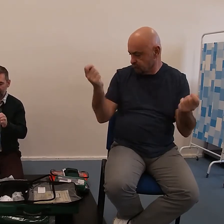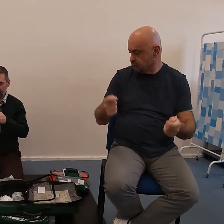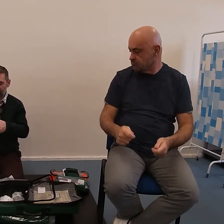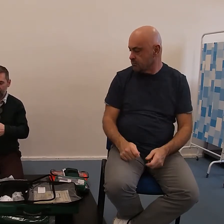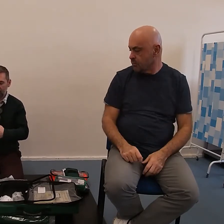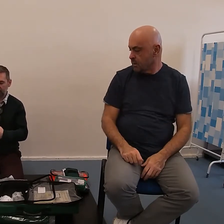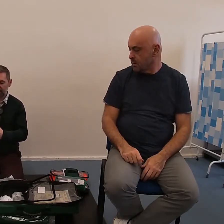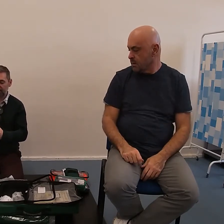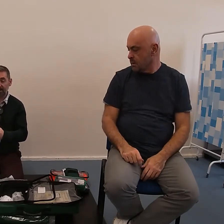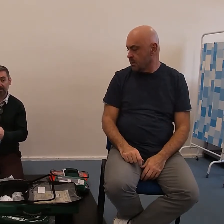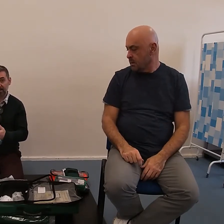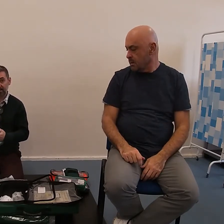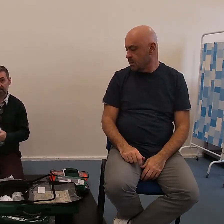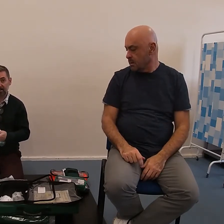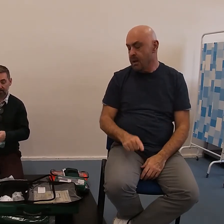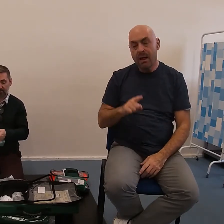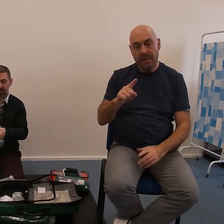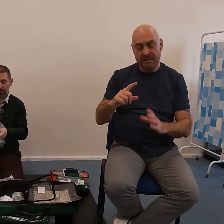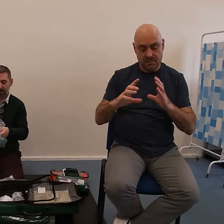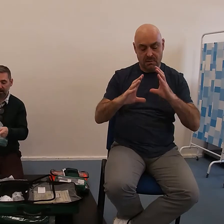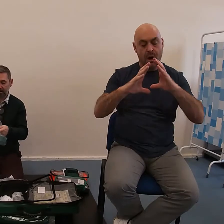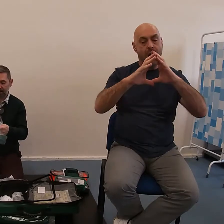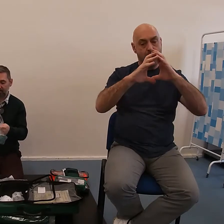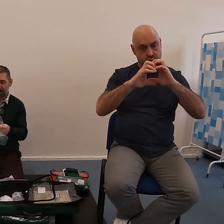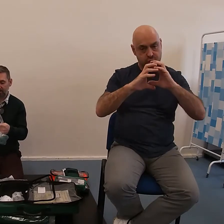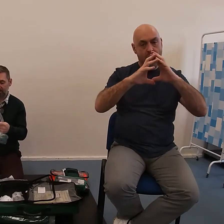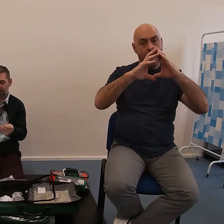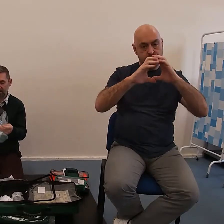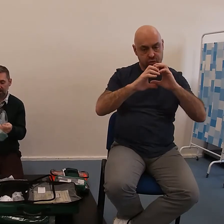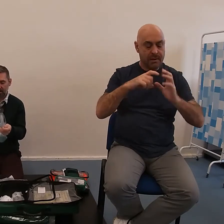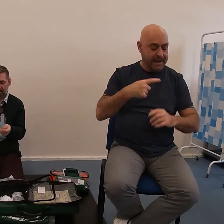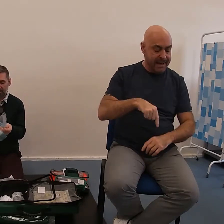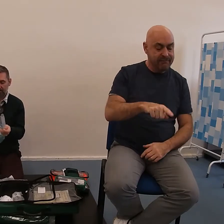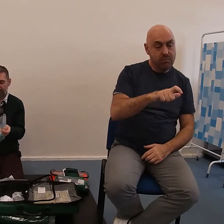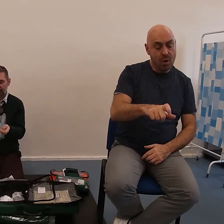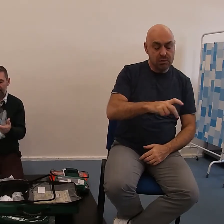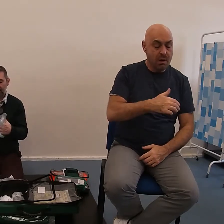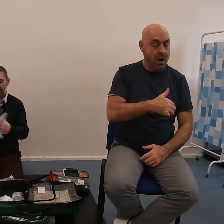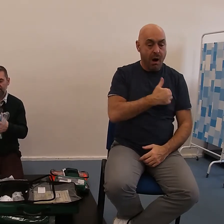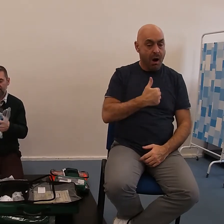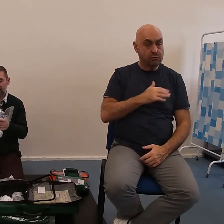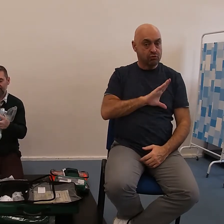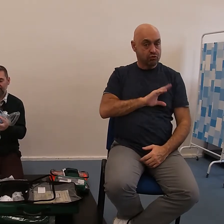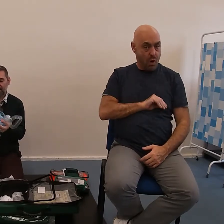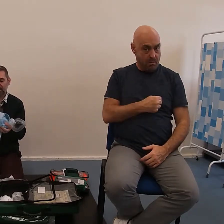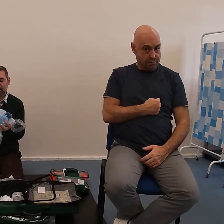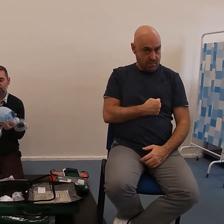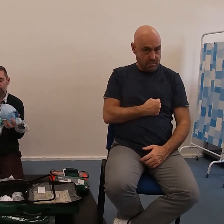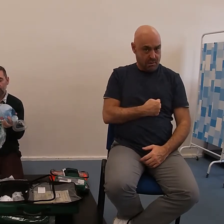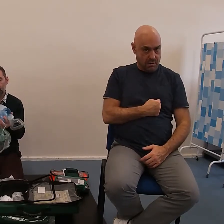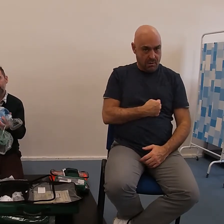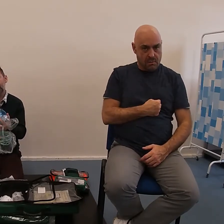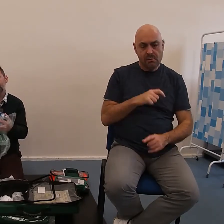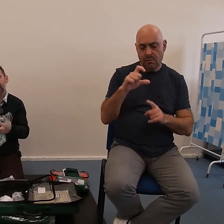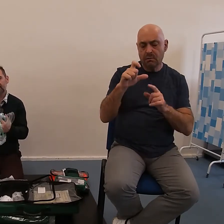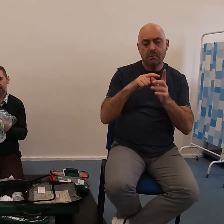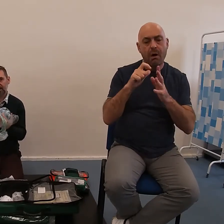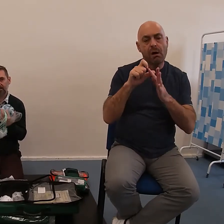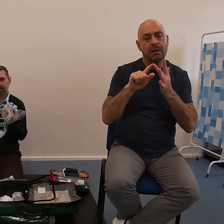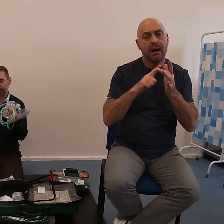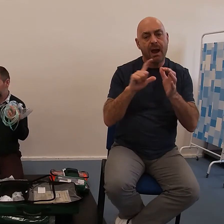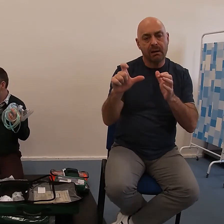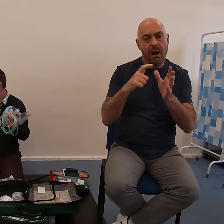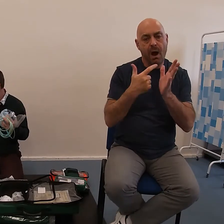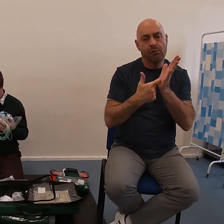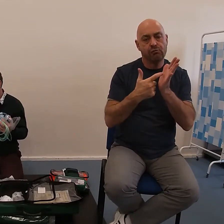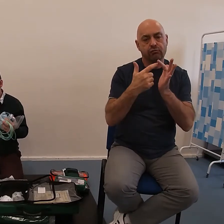Now, the bag valve mask is a ventilator for someone in cardiac arrest, and it's a 2-man